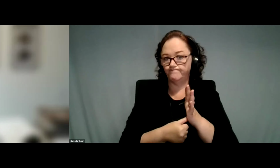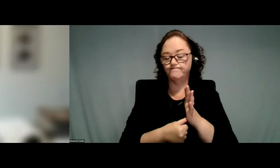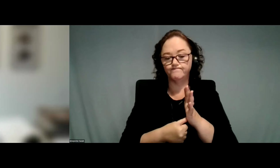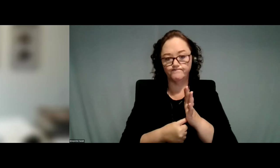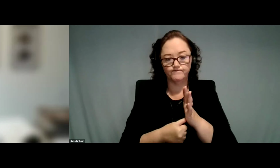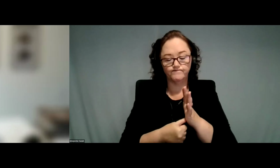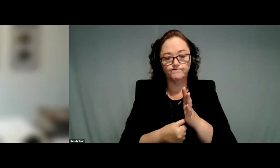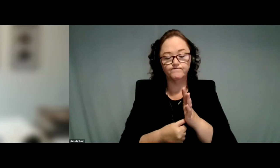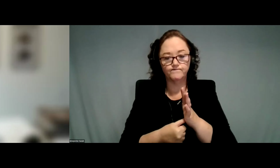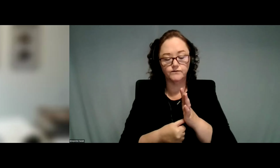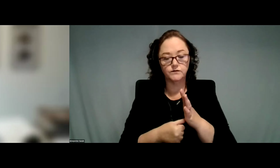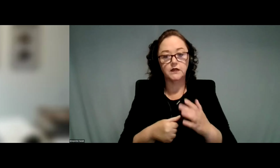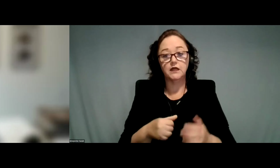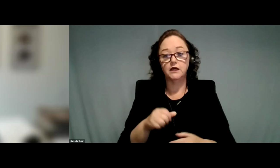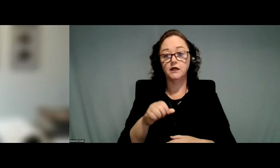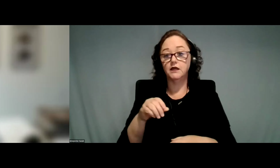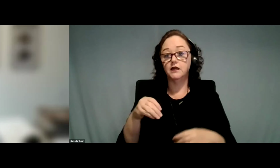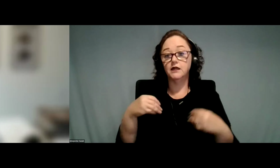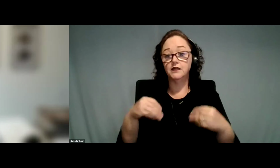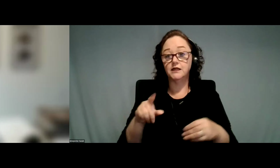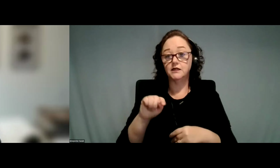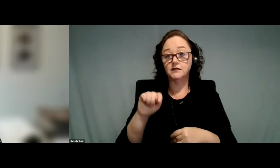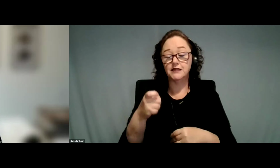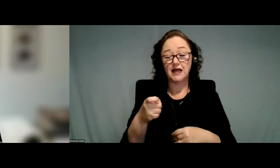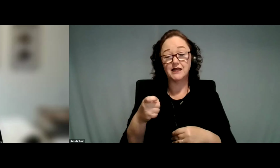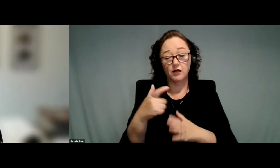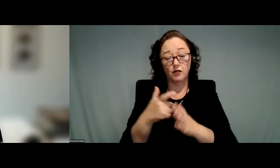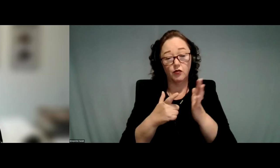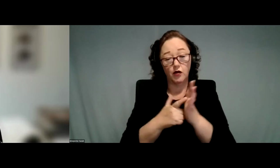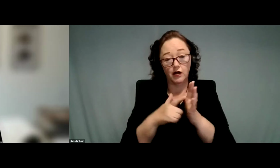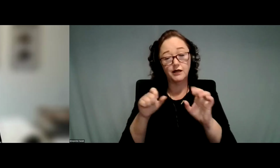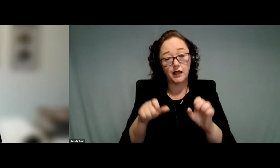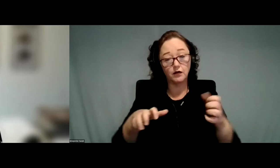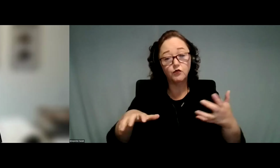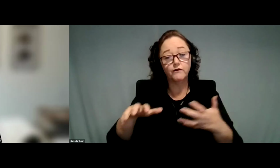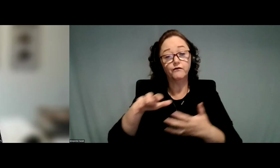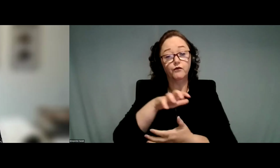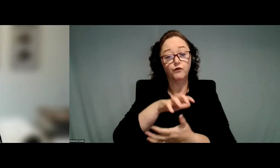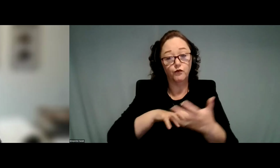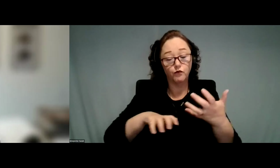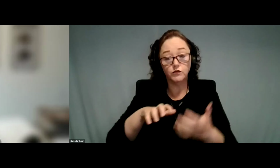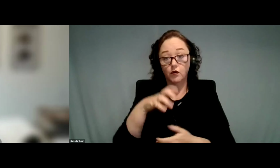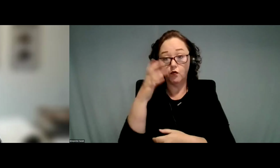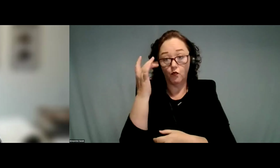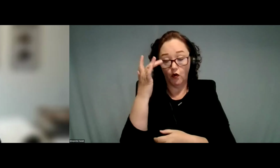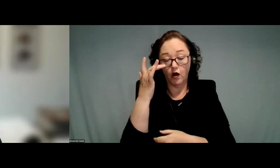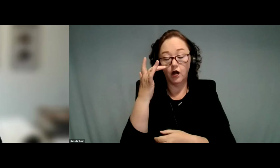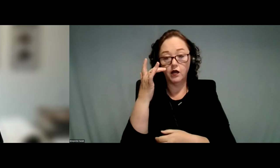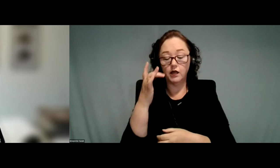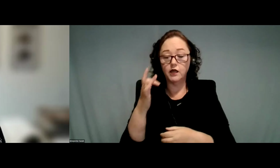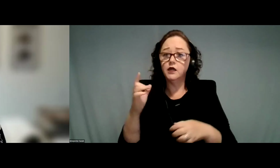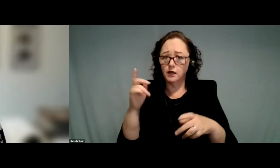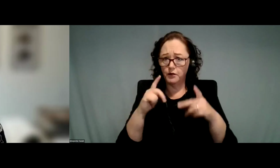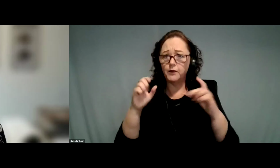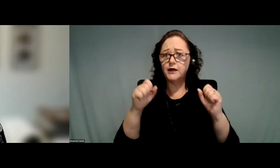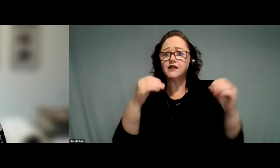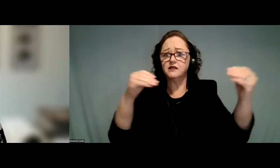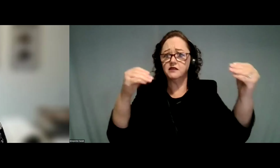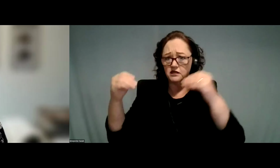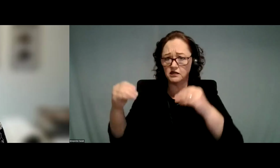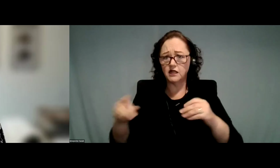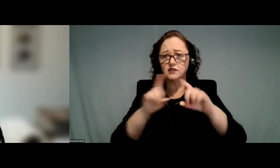in which sales tax laws are currently confusing is that that there are other ways that people make sales. For example, I